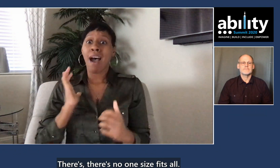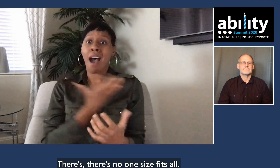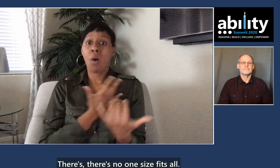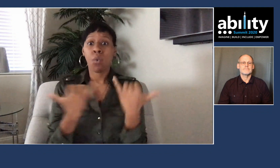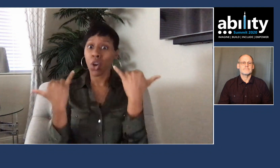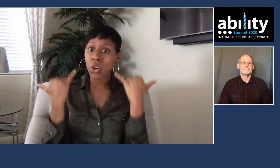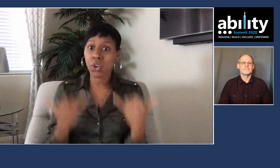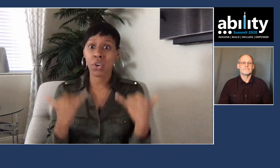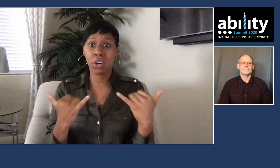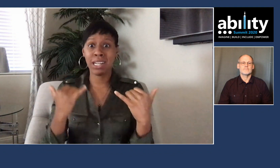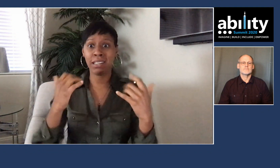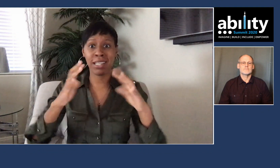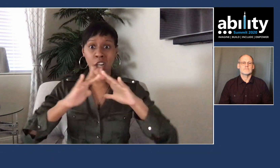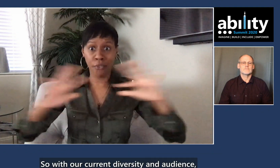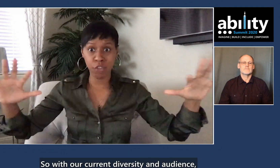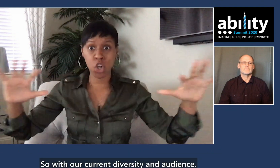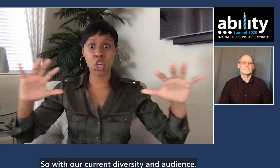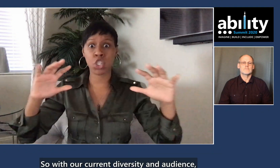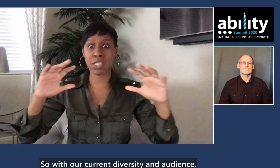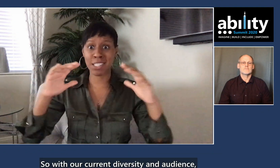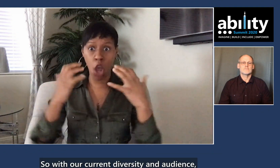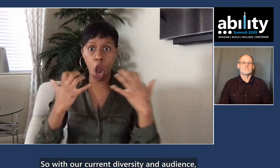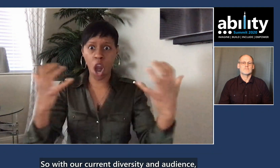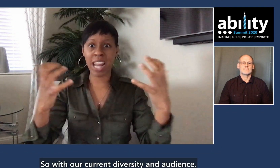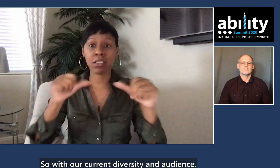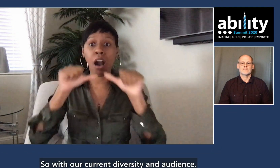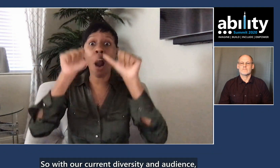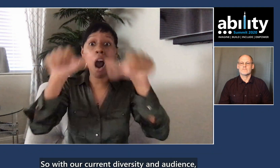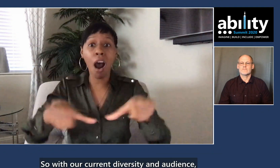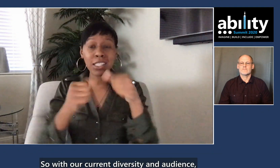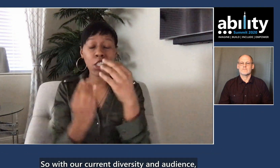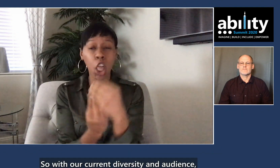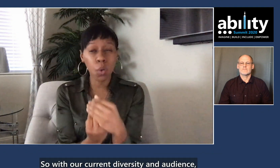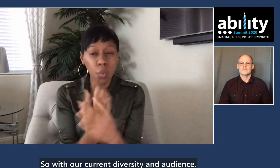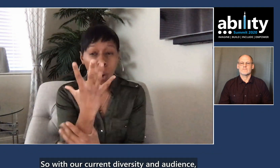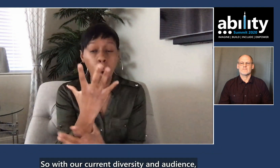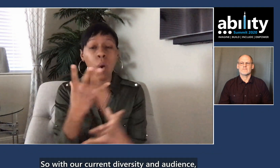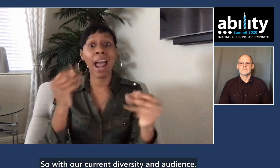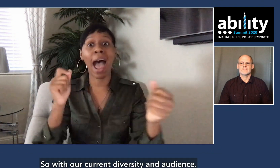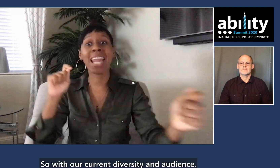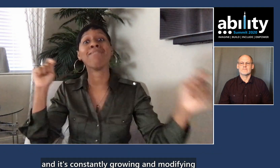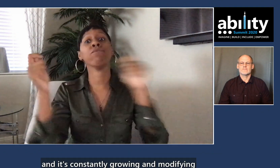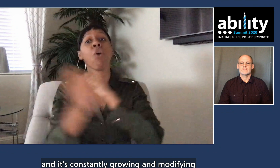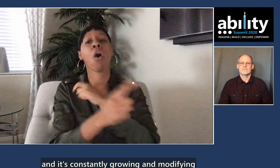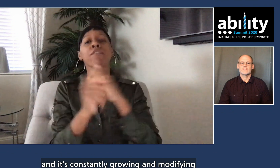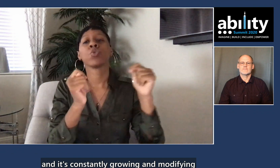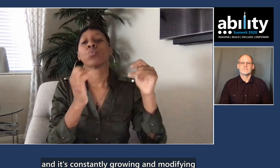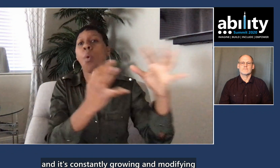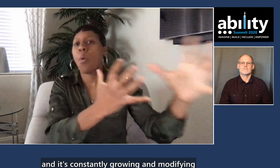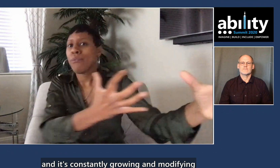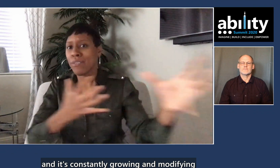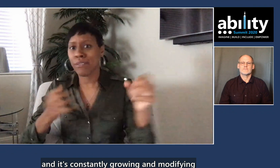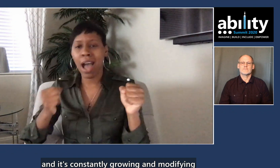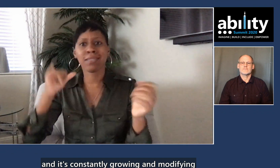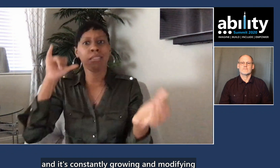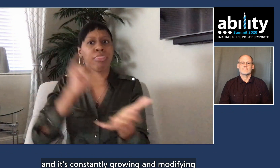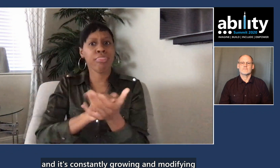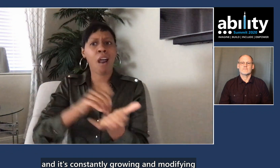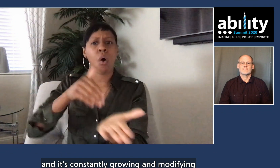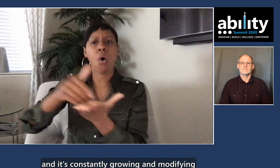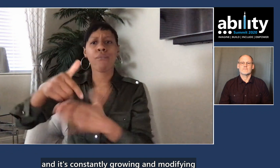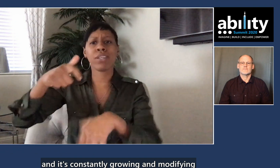all. So with our current diversity and audience, and it's constantly growing